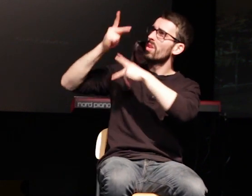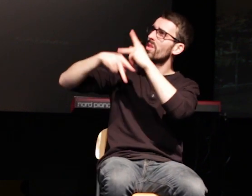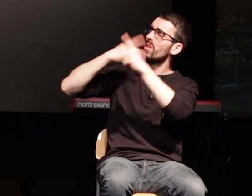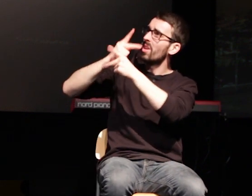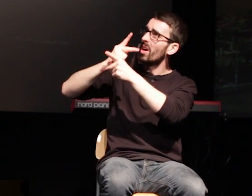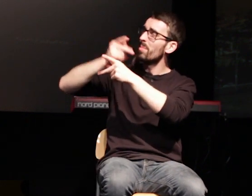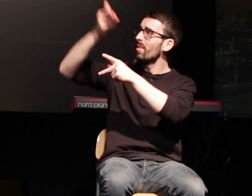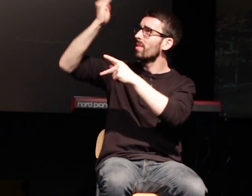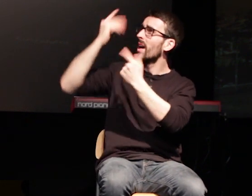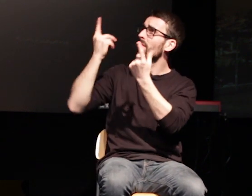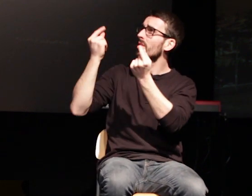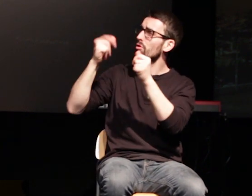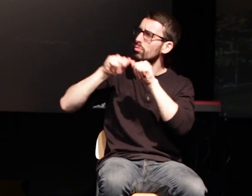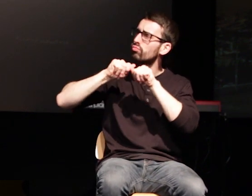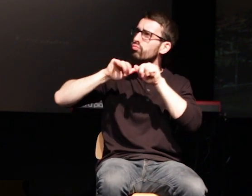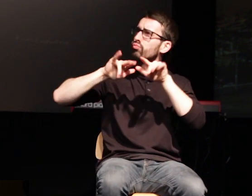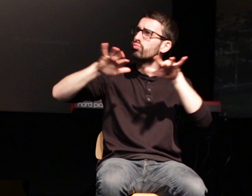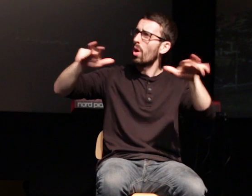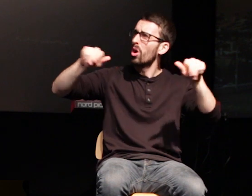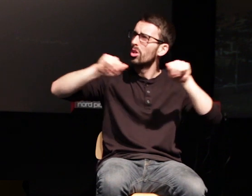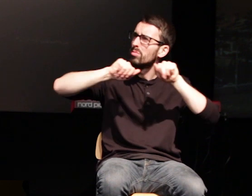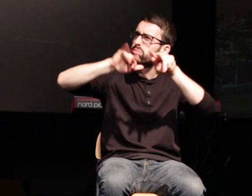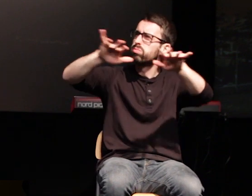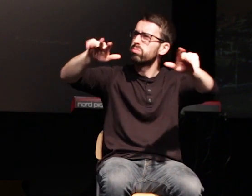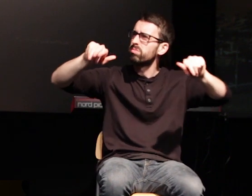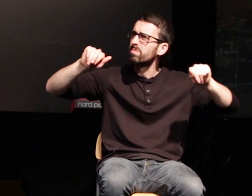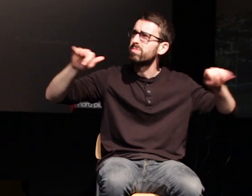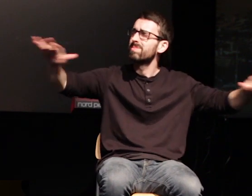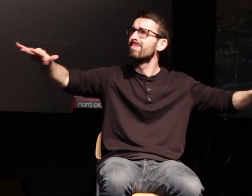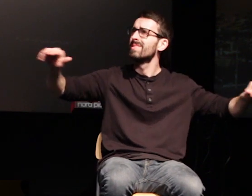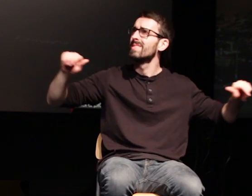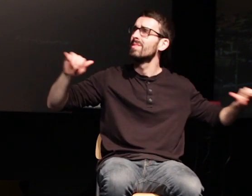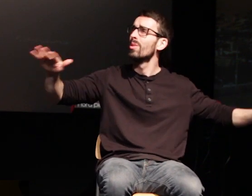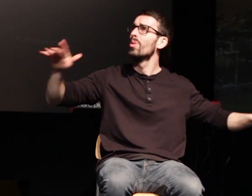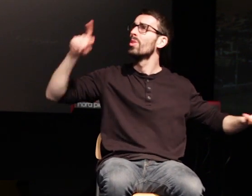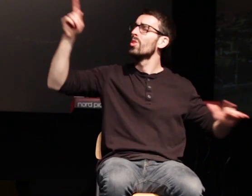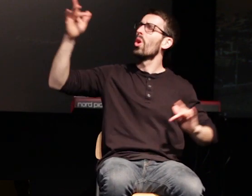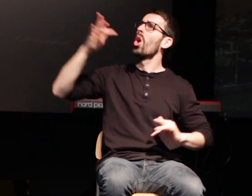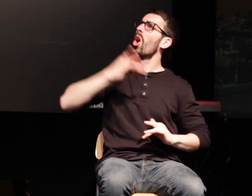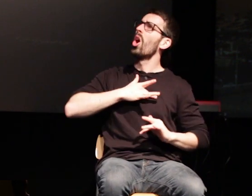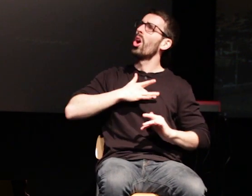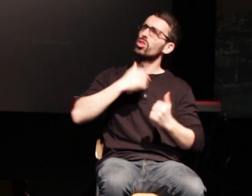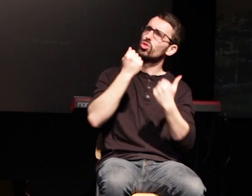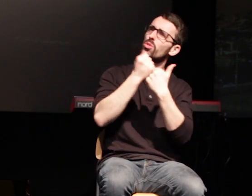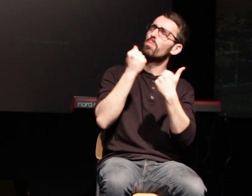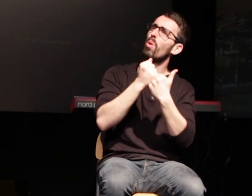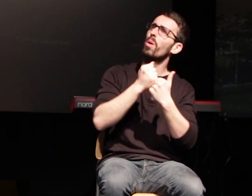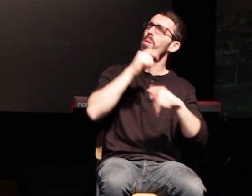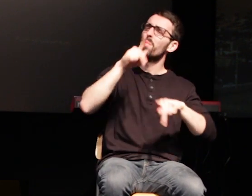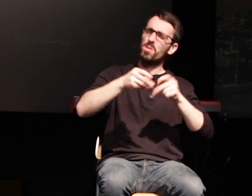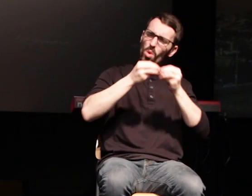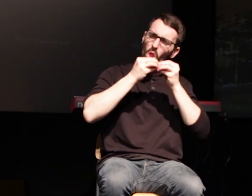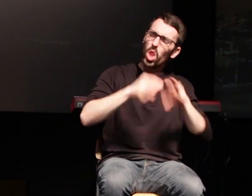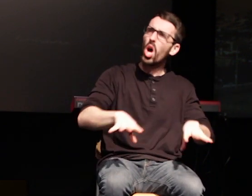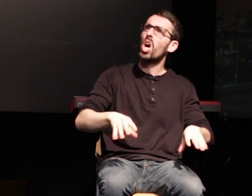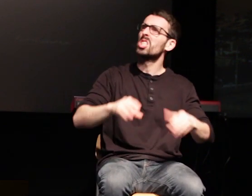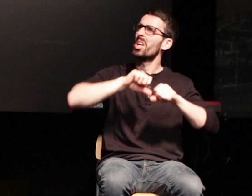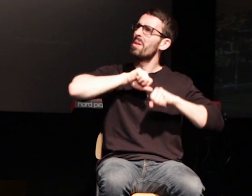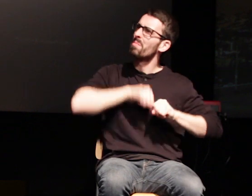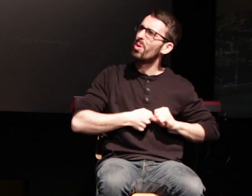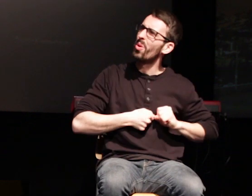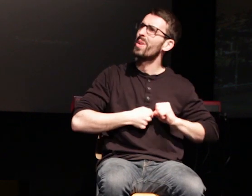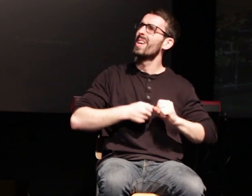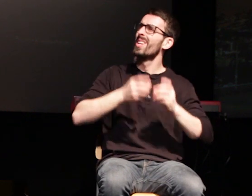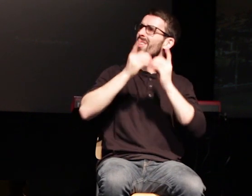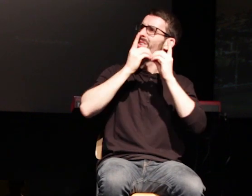everywhere, whose heart is for people, whose heart is for lost people and broken people and divorced people and sick